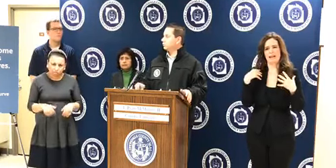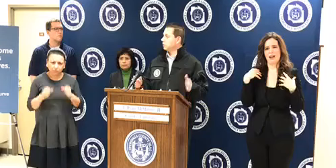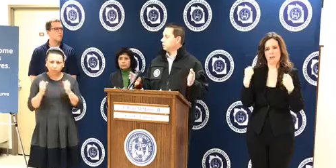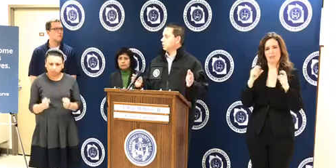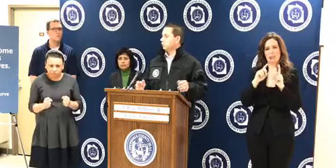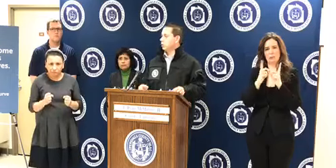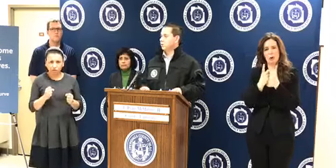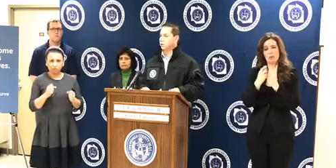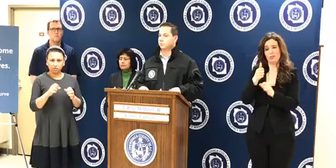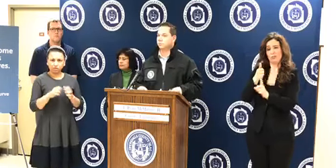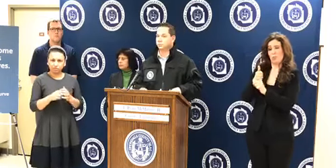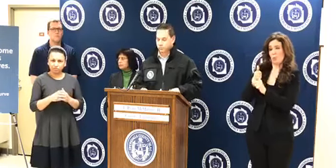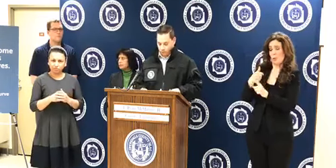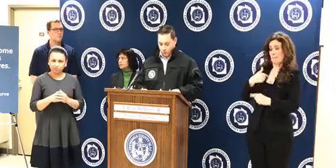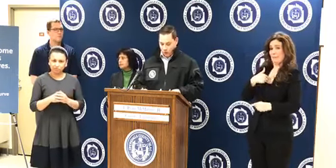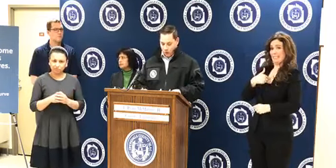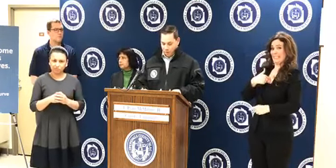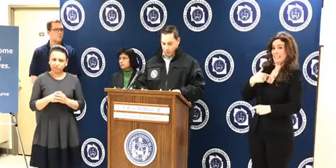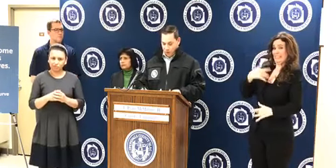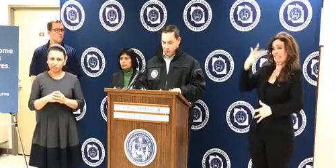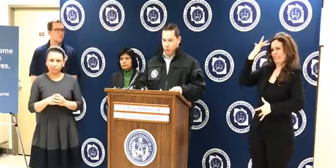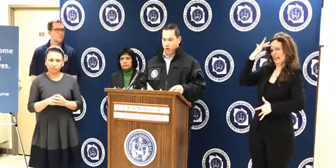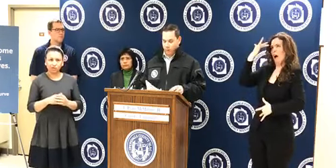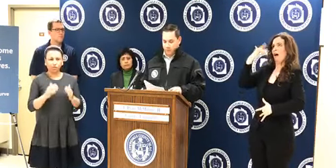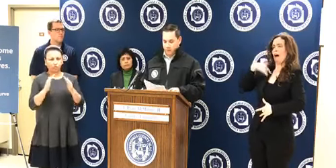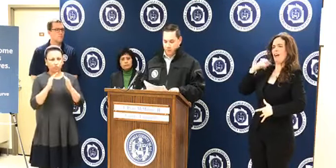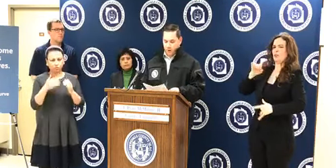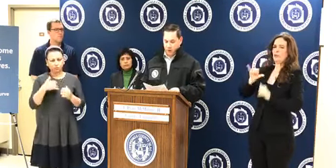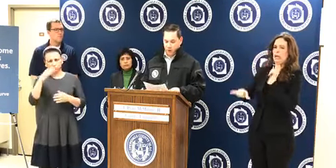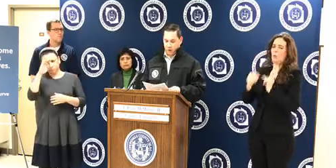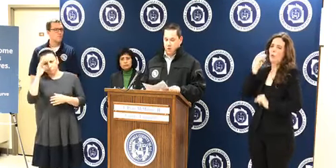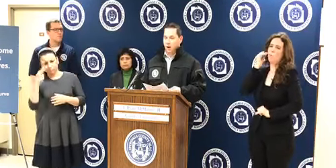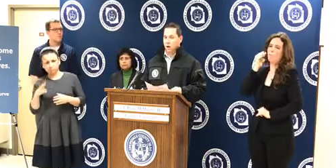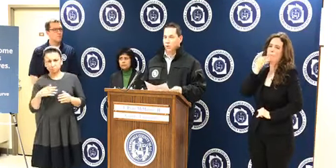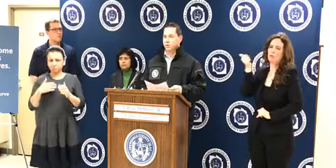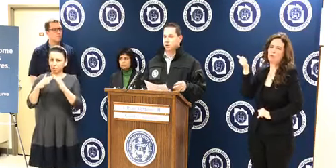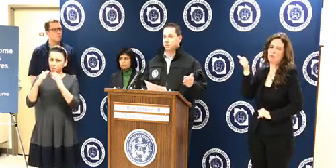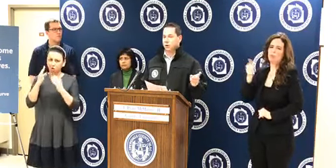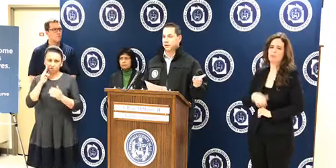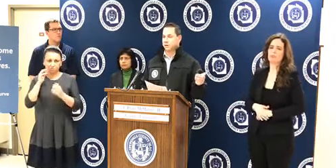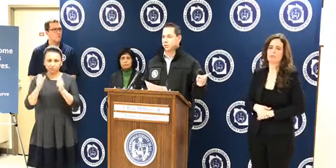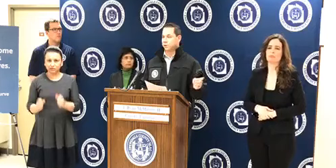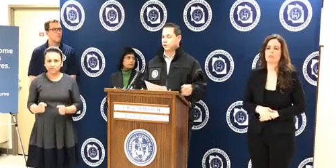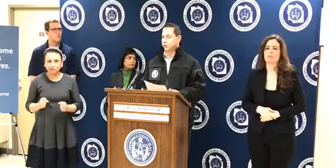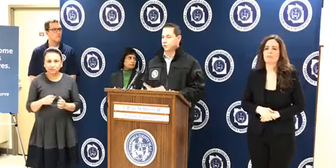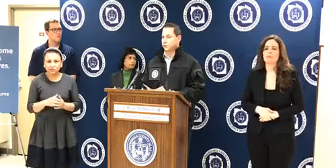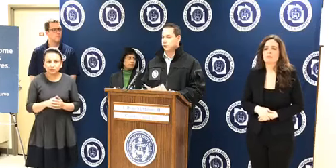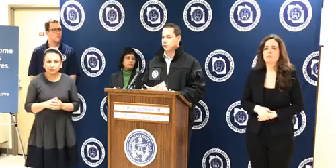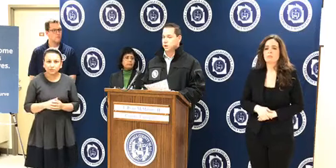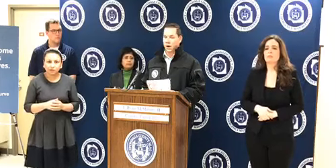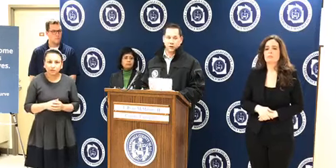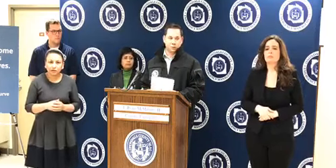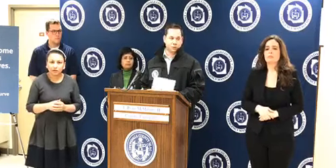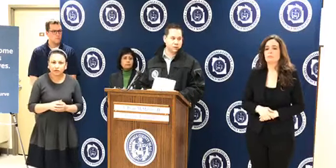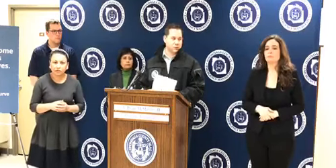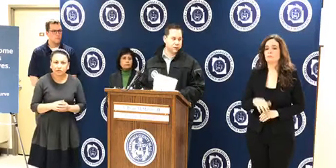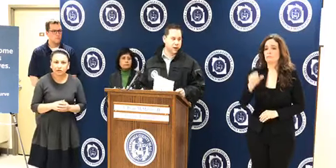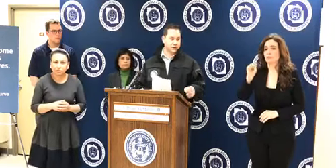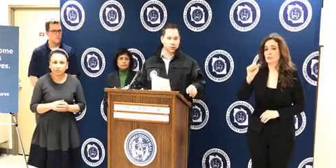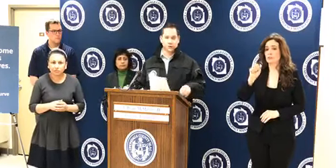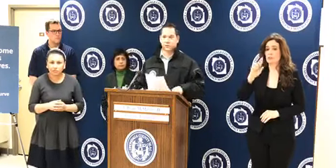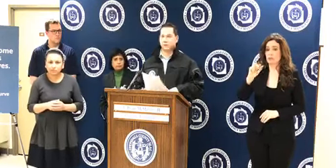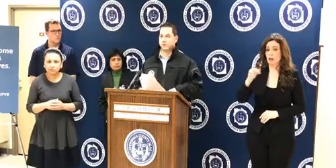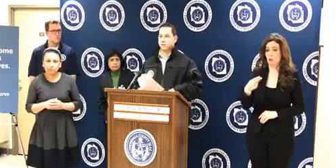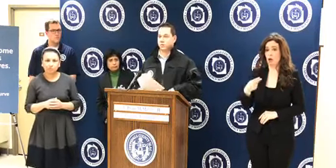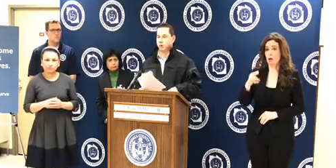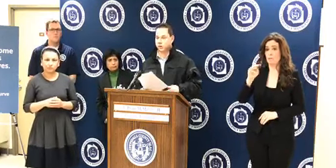who are just self-quarantining. Also, I want to bring up Sarah Merrick. We've talked about continuity of services to review some of the